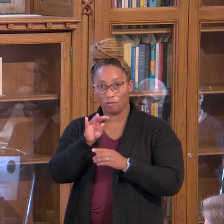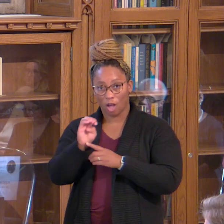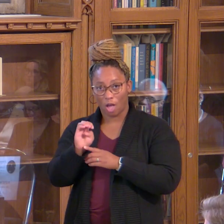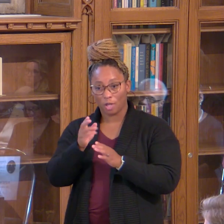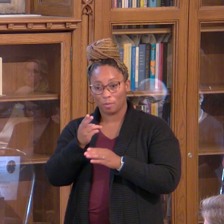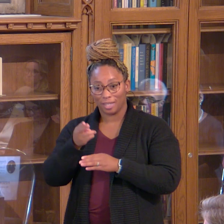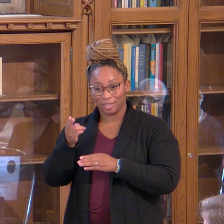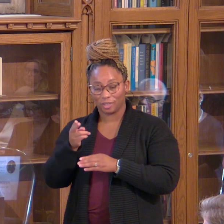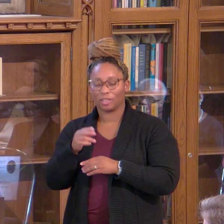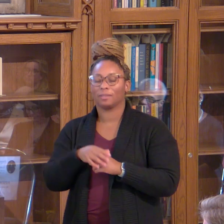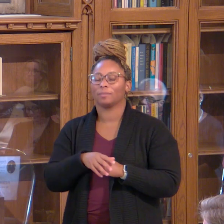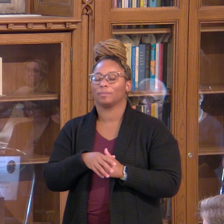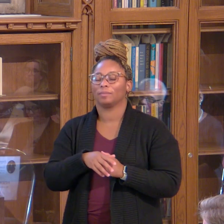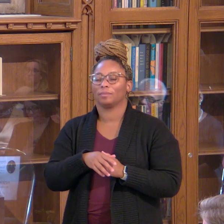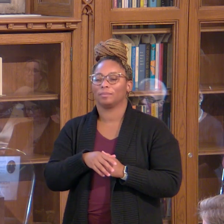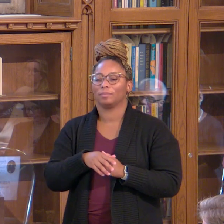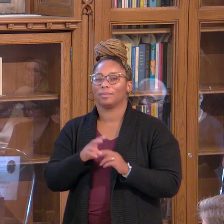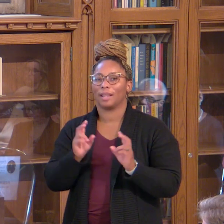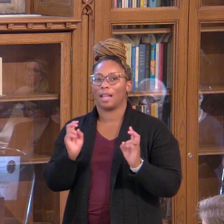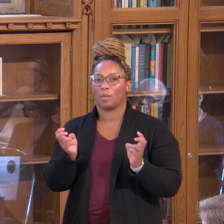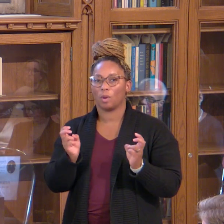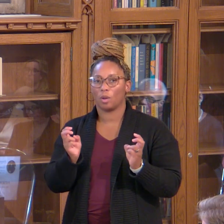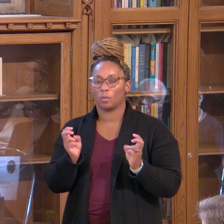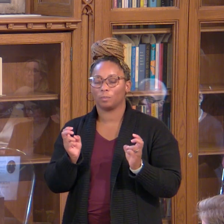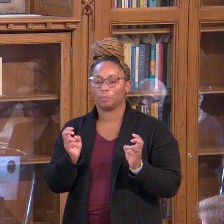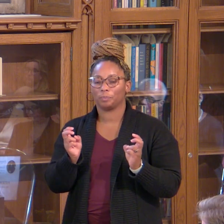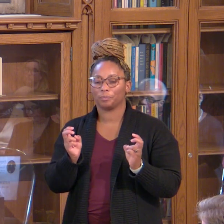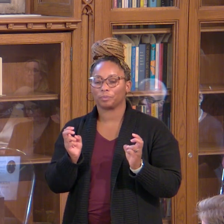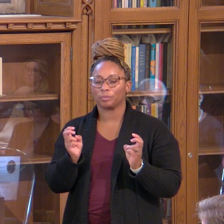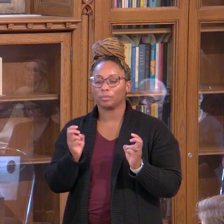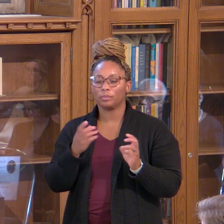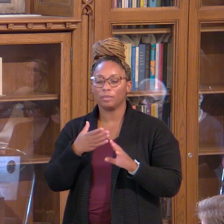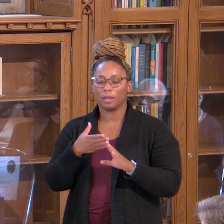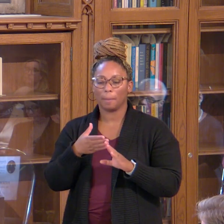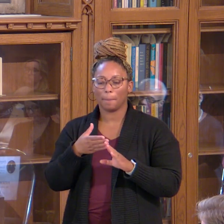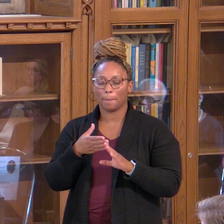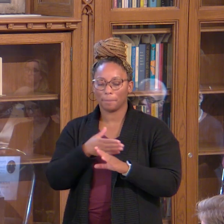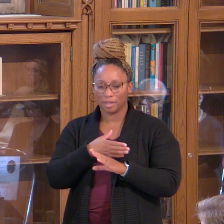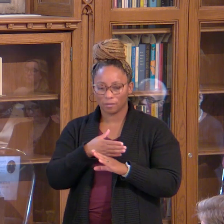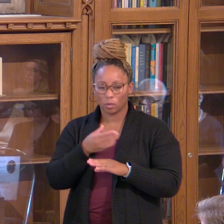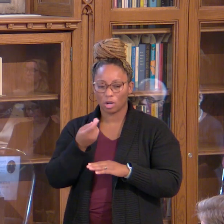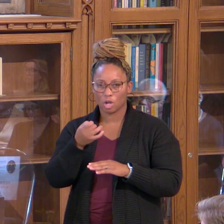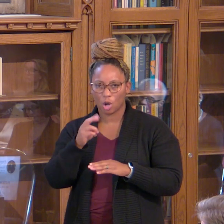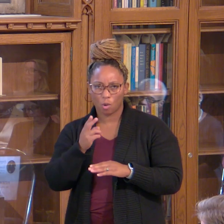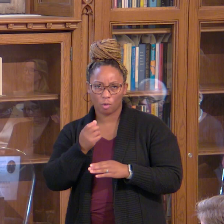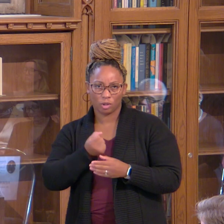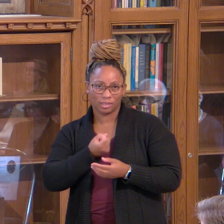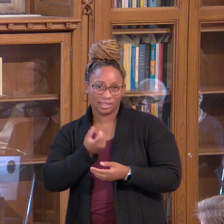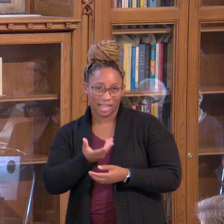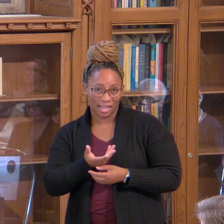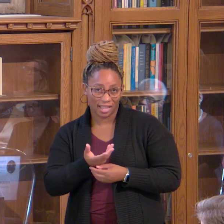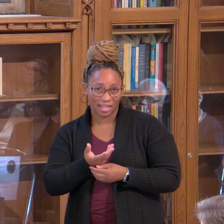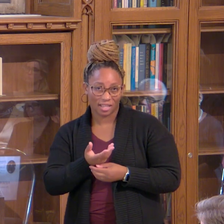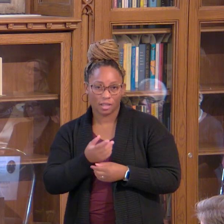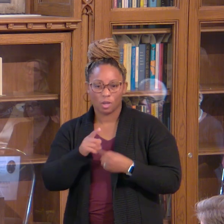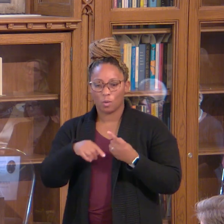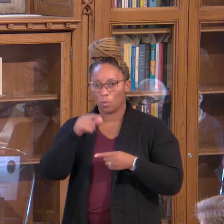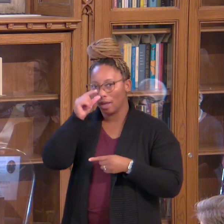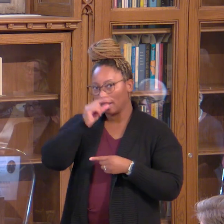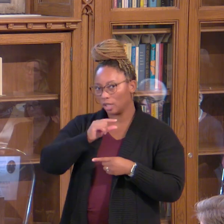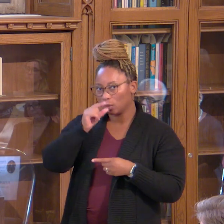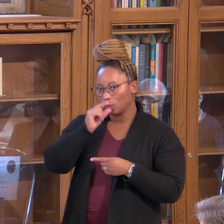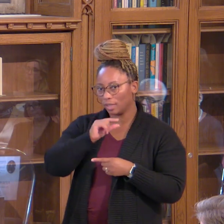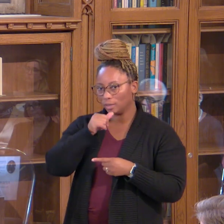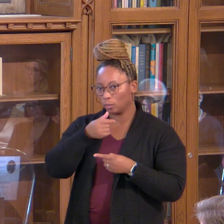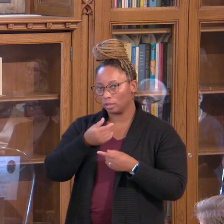Negro race which I quote Williams before Homer sang when Greece was in